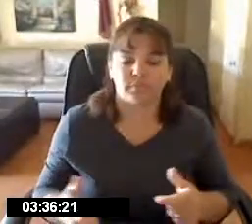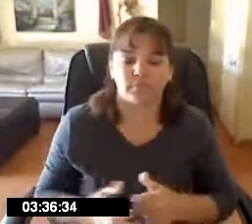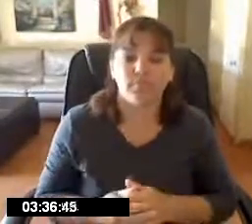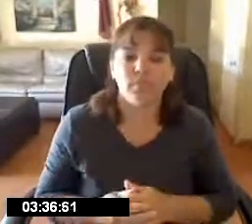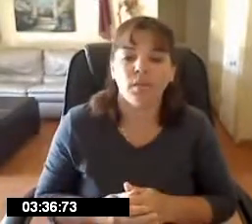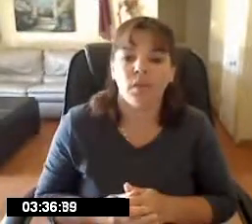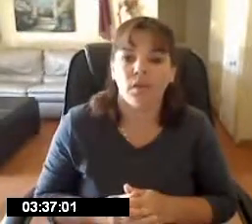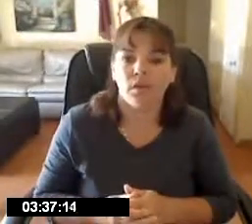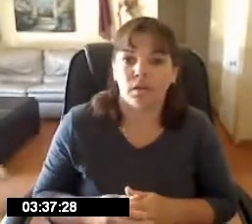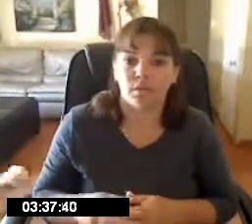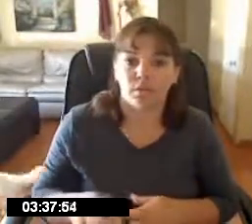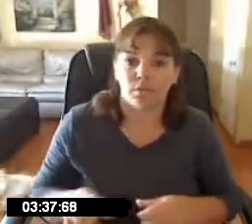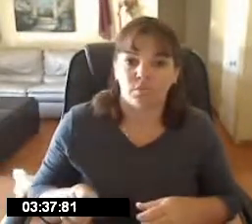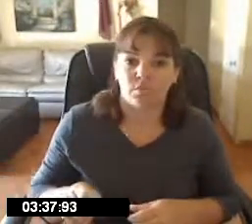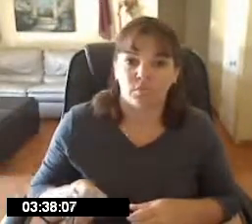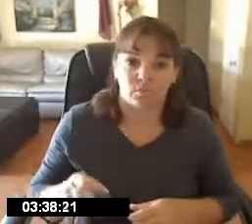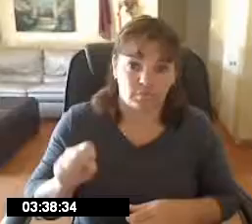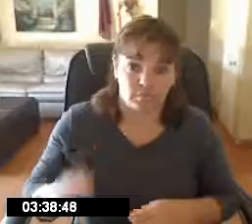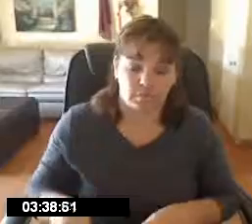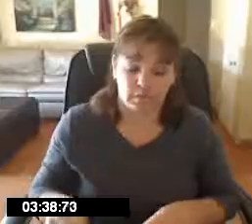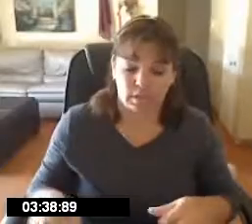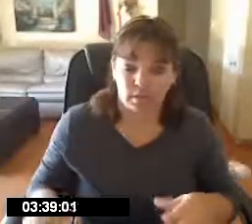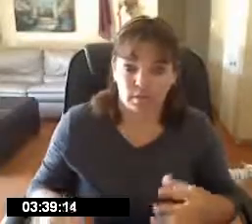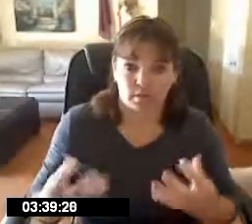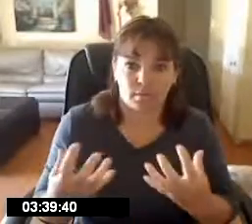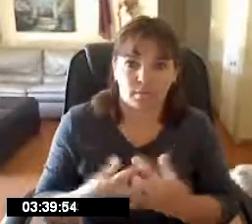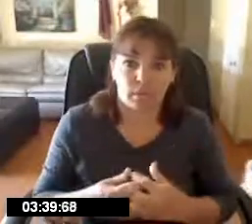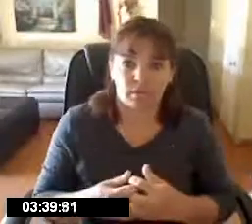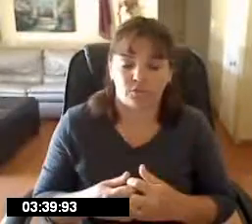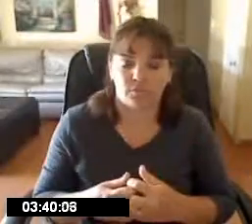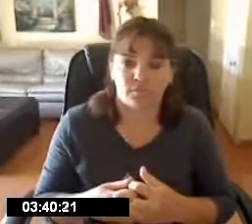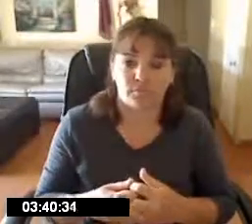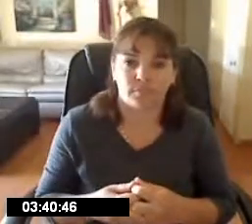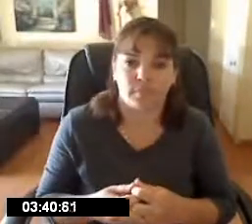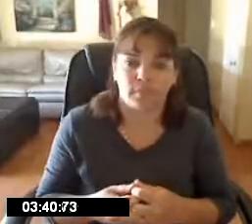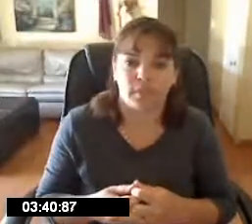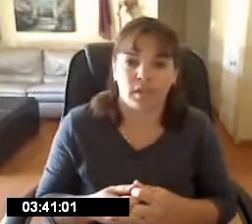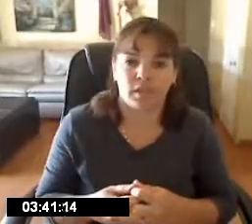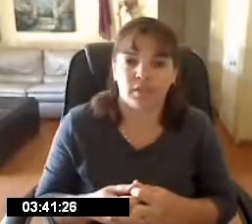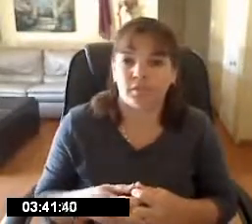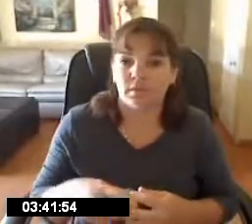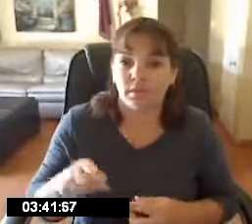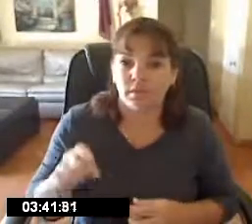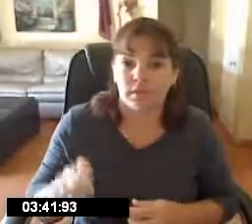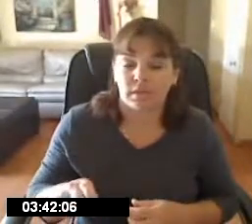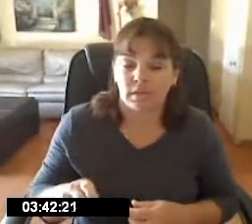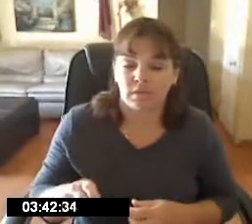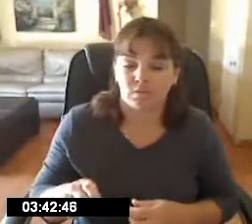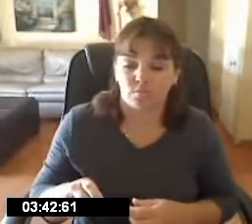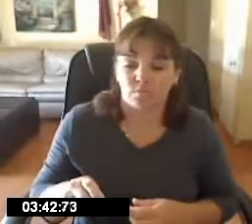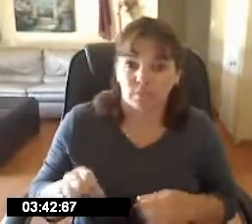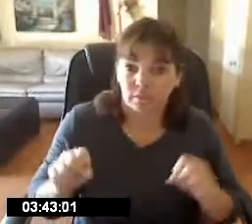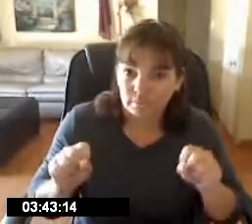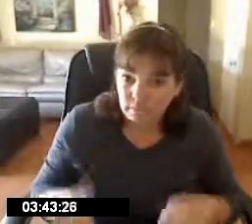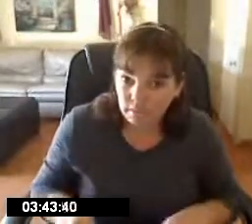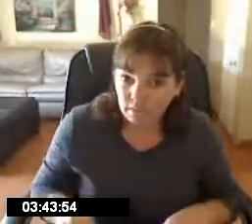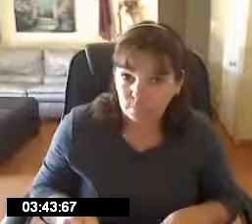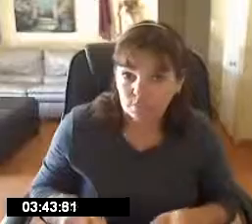the deaf client. Because as a signing interpreter, you should be able to change your signing